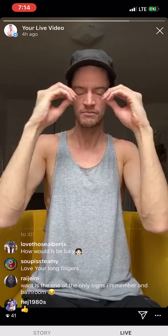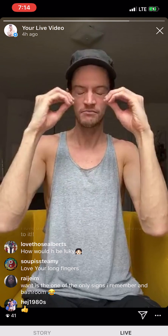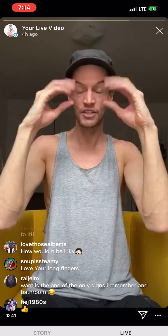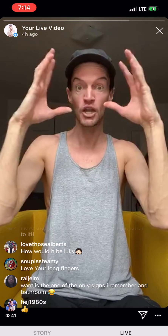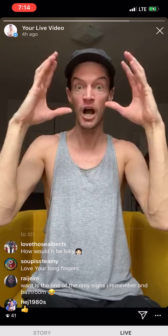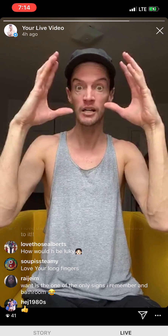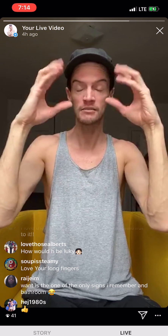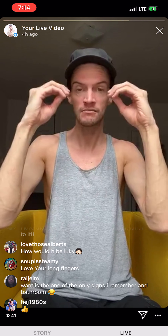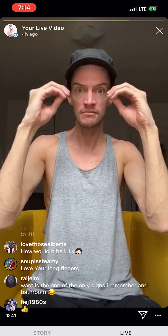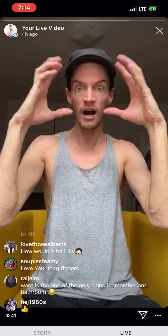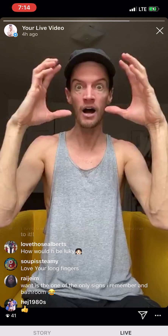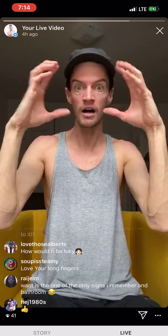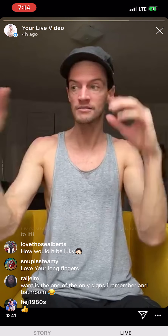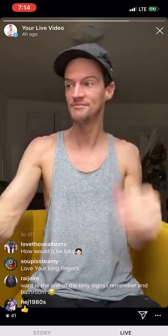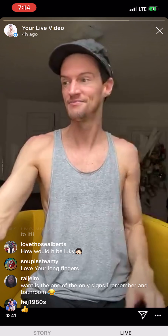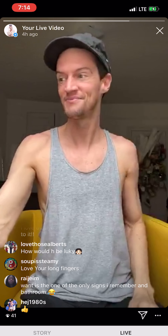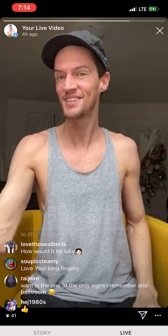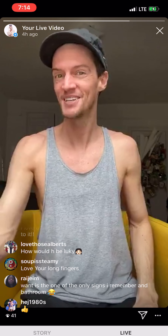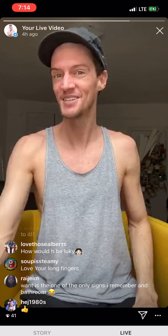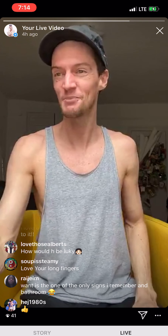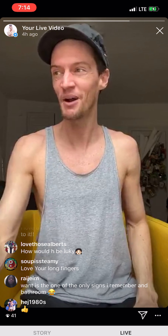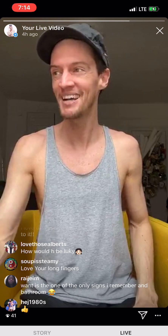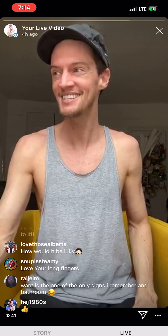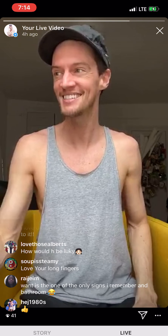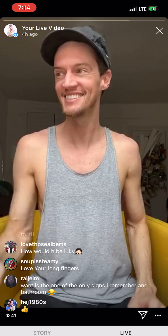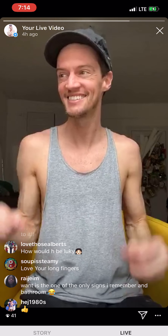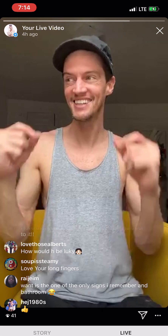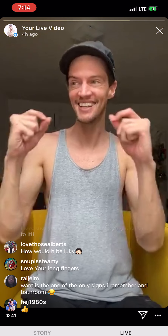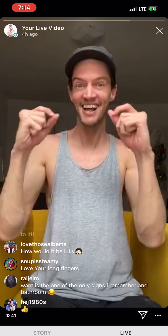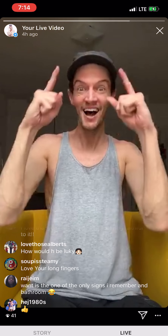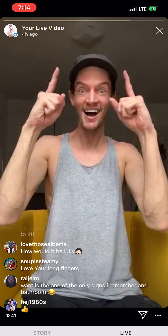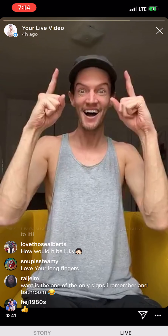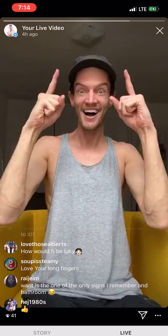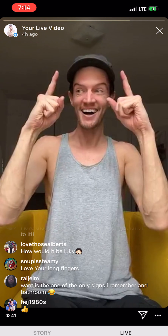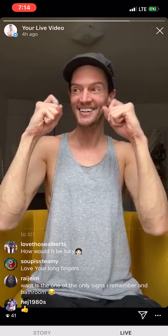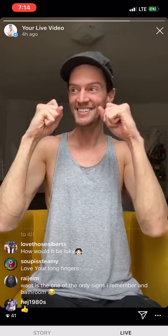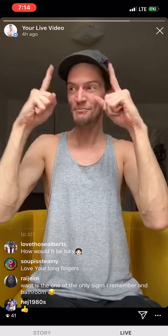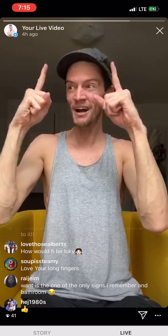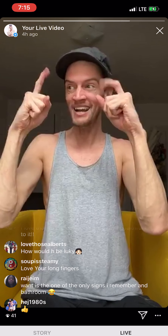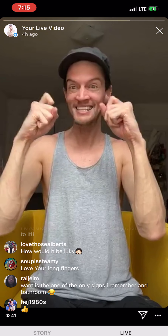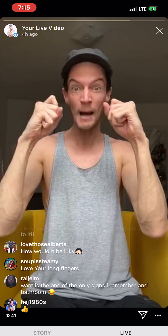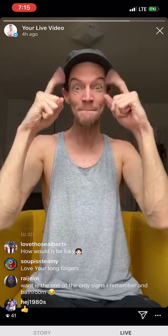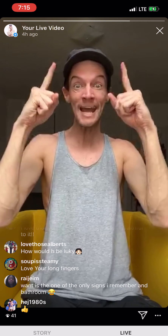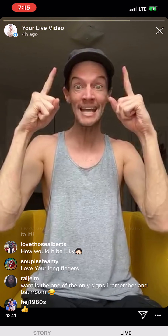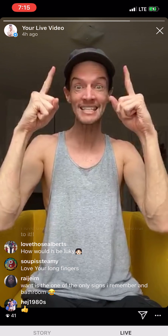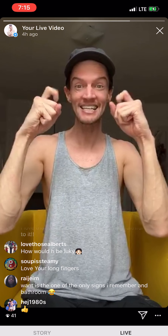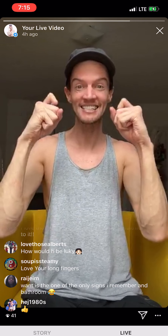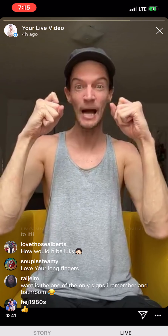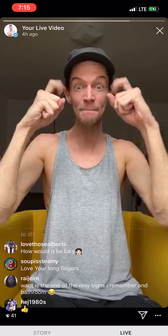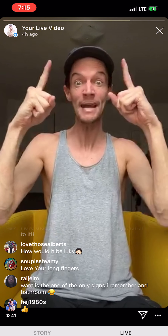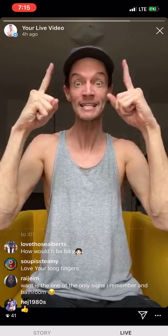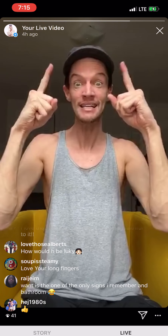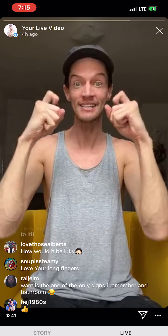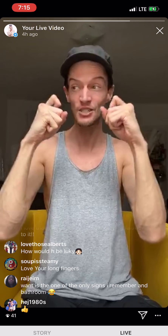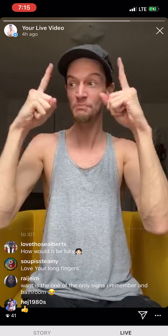Shock. Ah. Surprise. Ah. Surprise. Amazing. Amazing. Surprise.